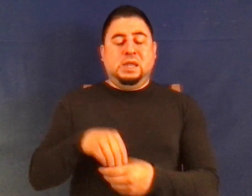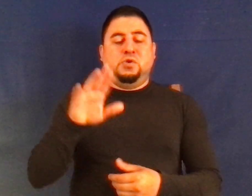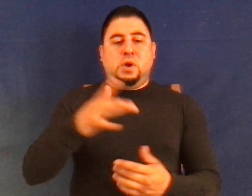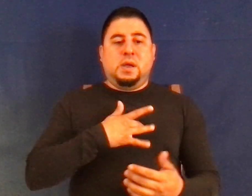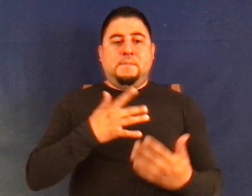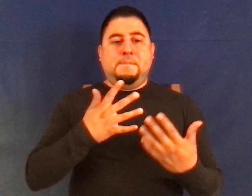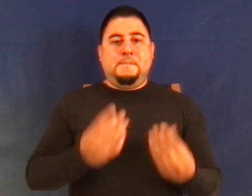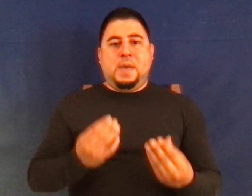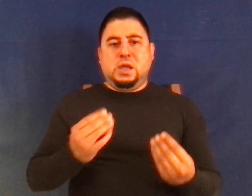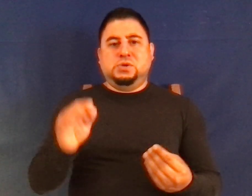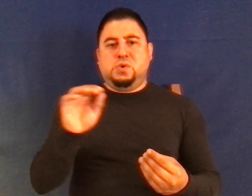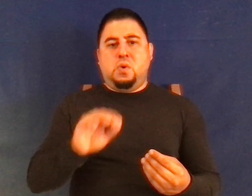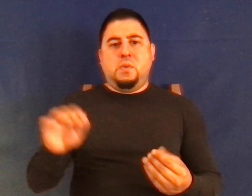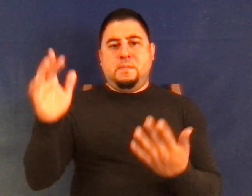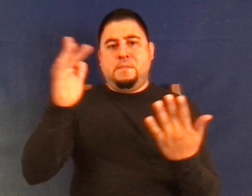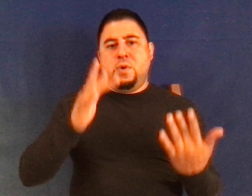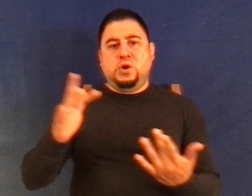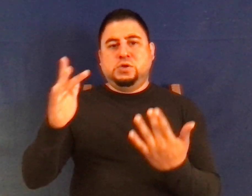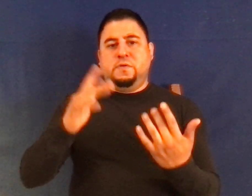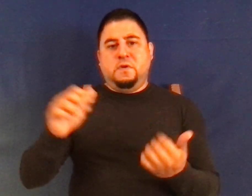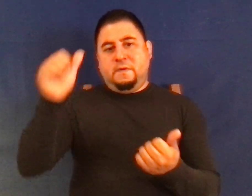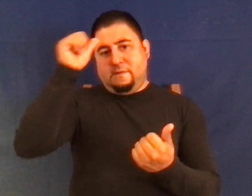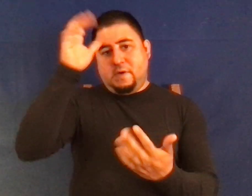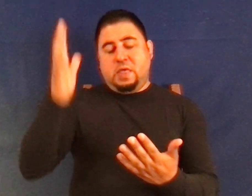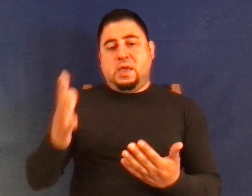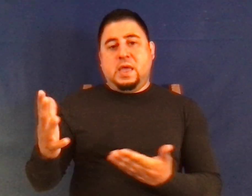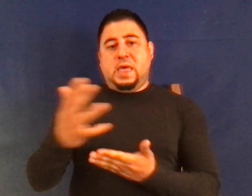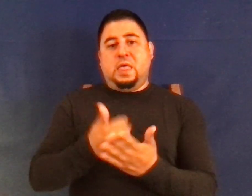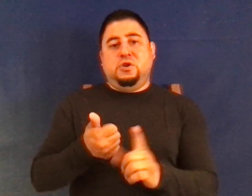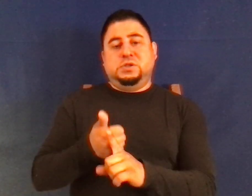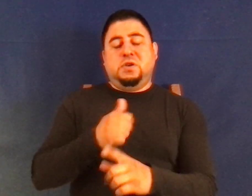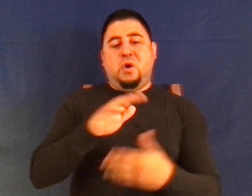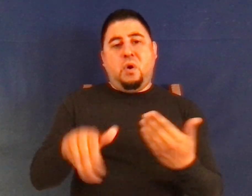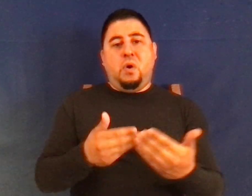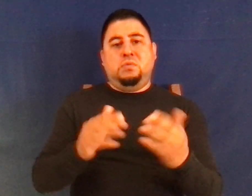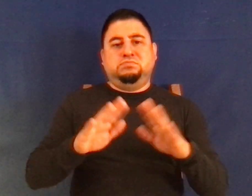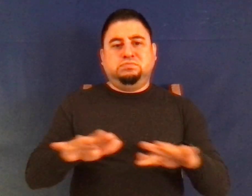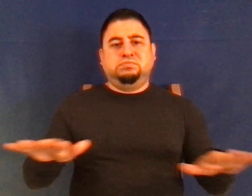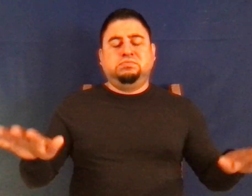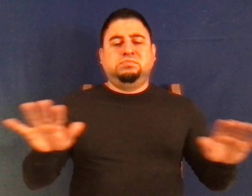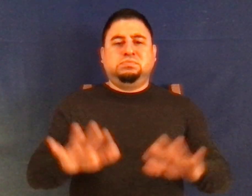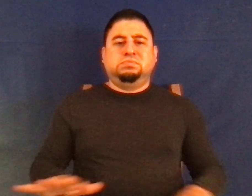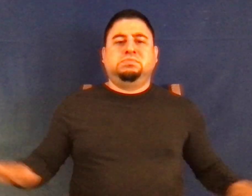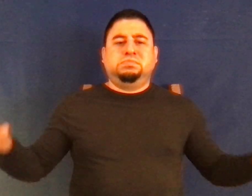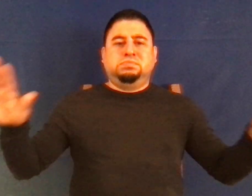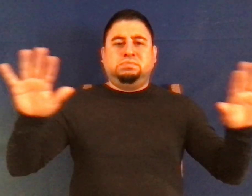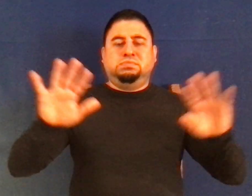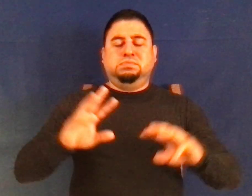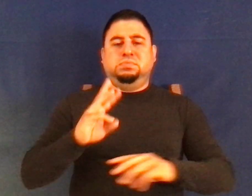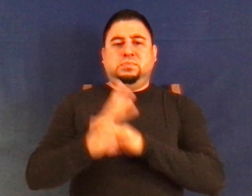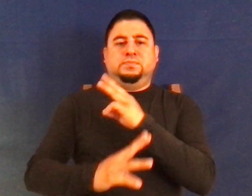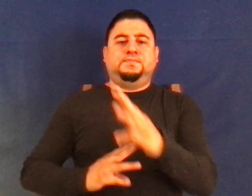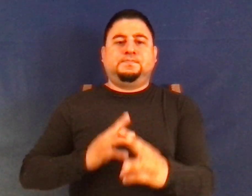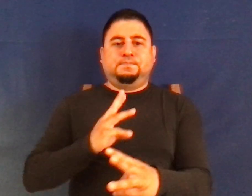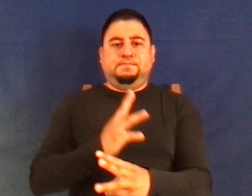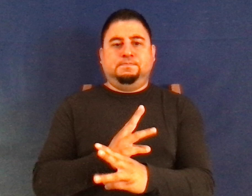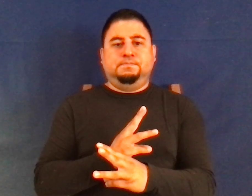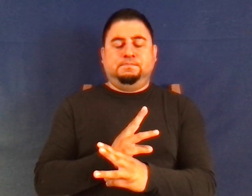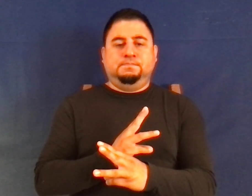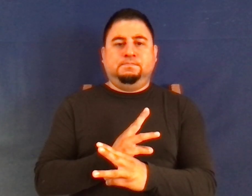compassion, O merciful Father, gather to yourself all of your children scattered throughout the world. To